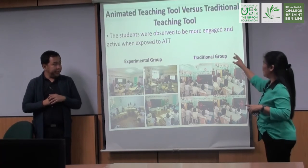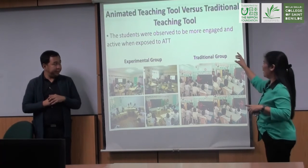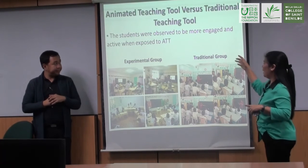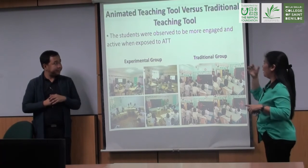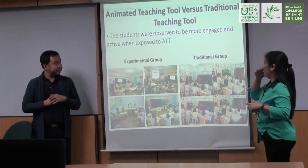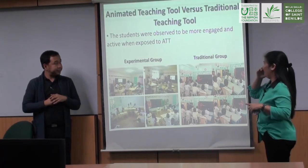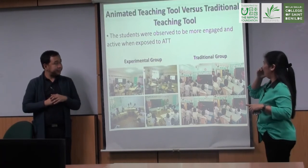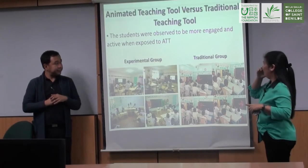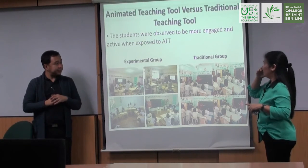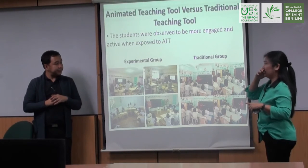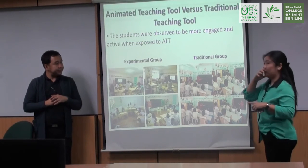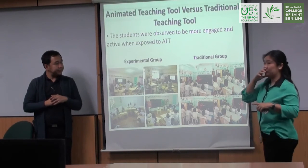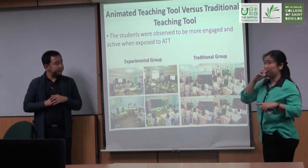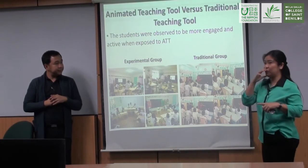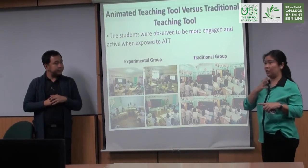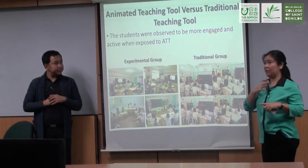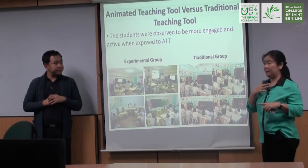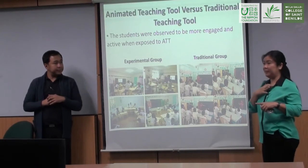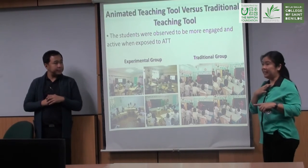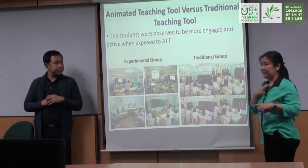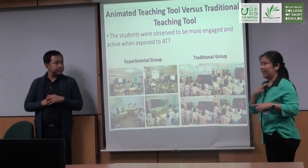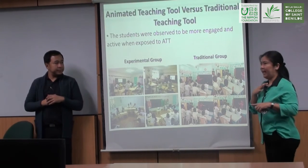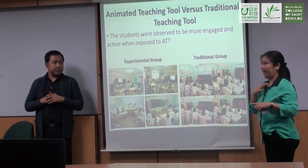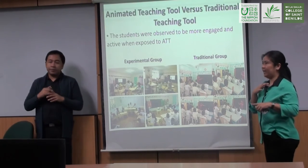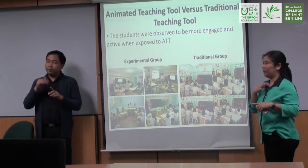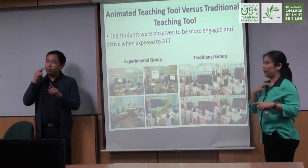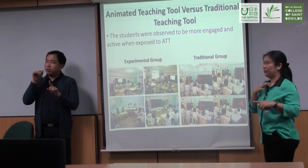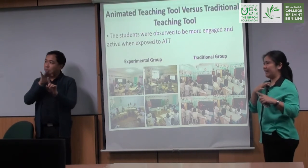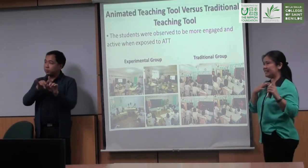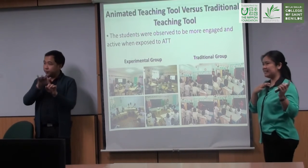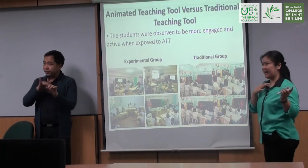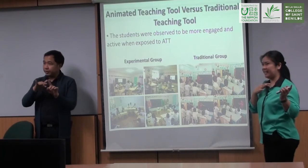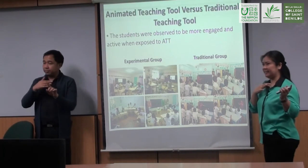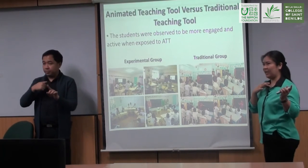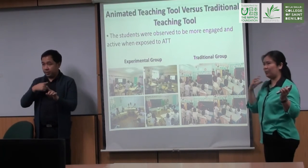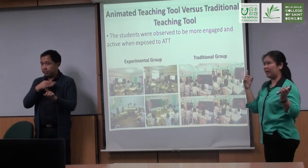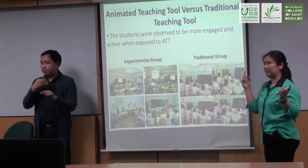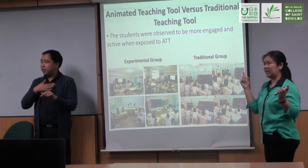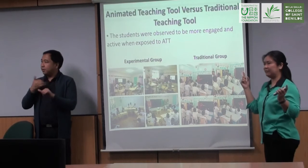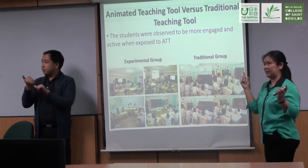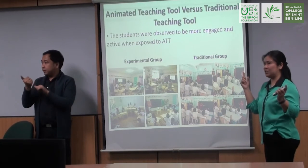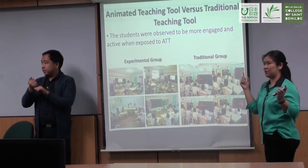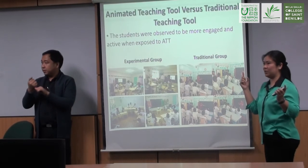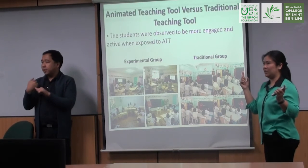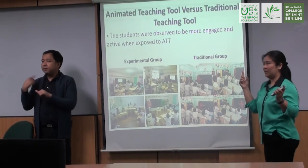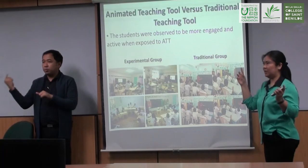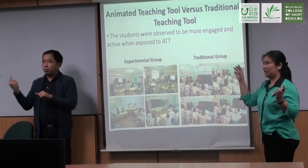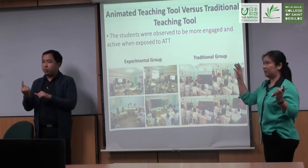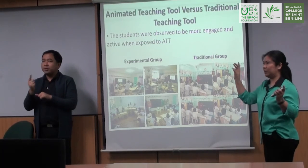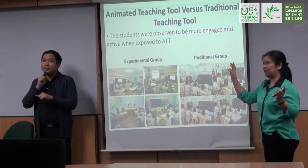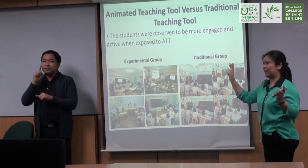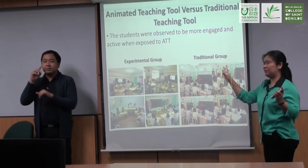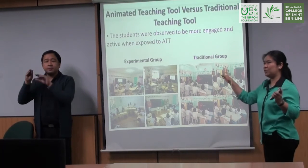Okay, those are for the observation. Me and my assistant and one deaf